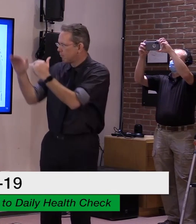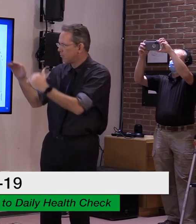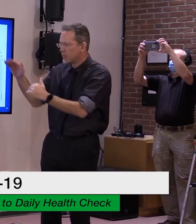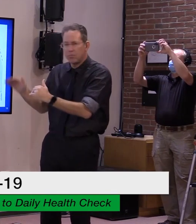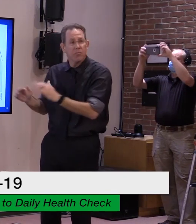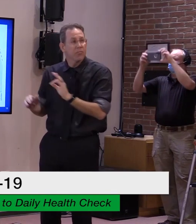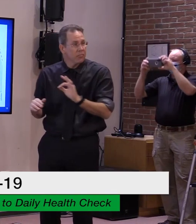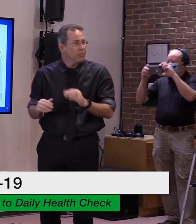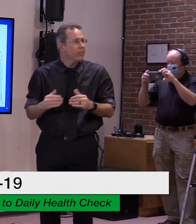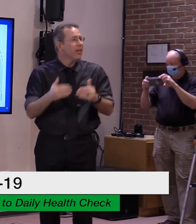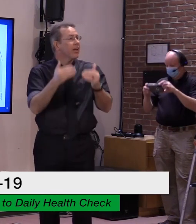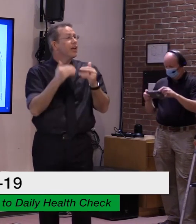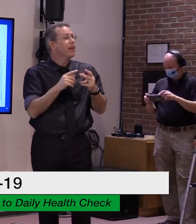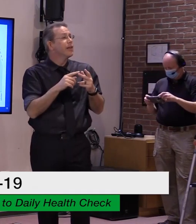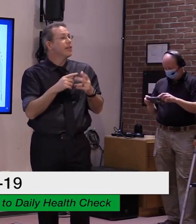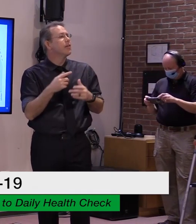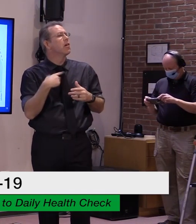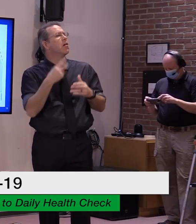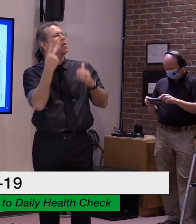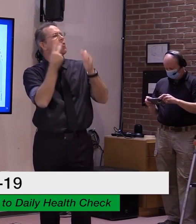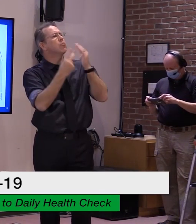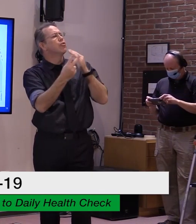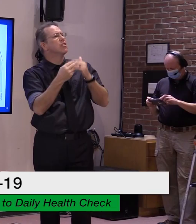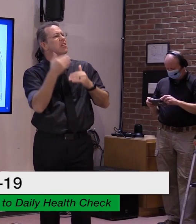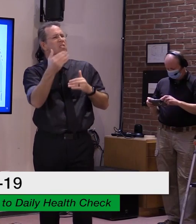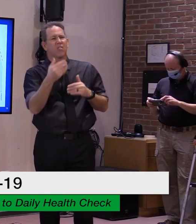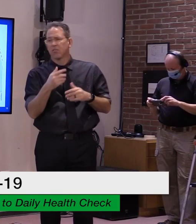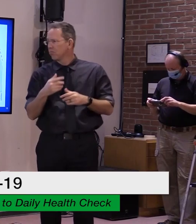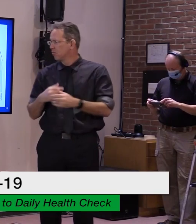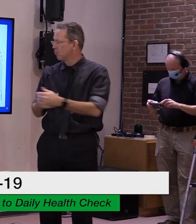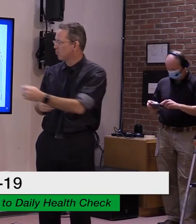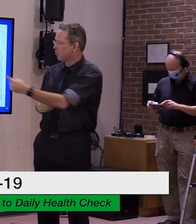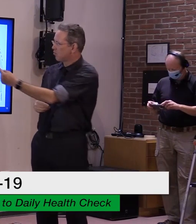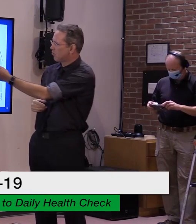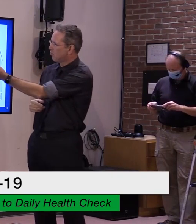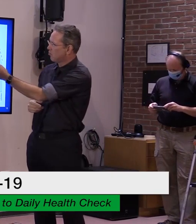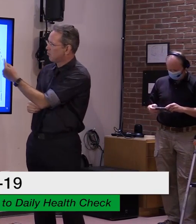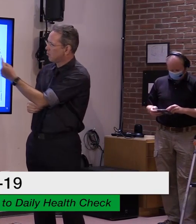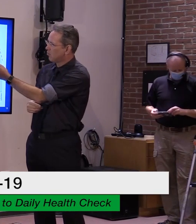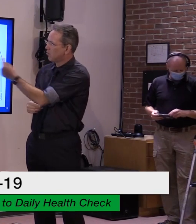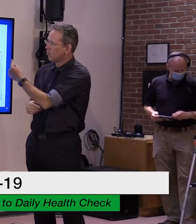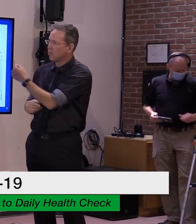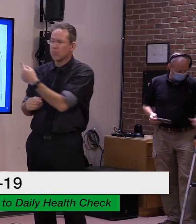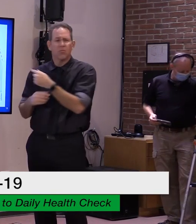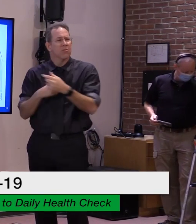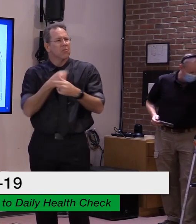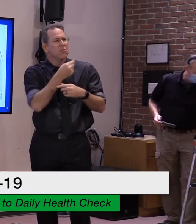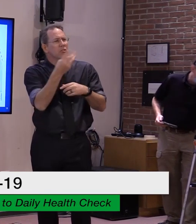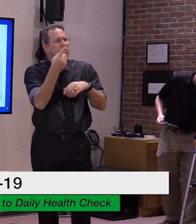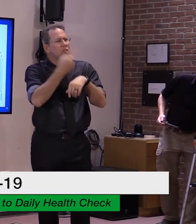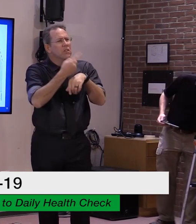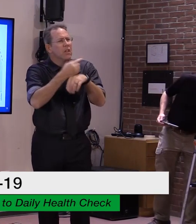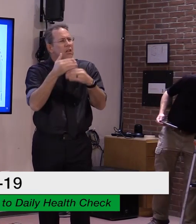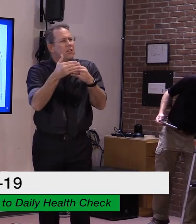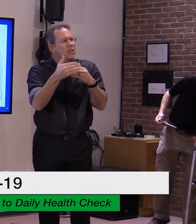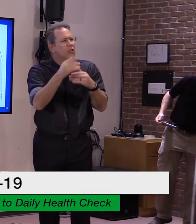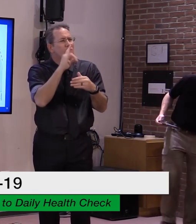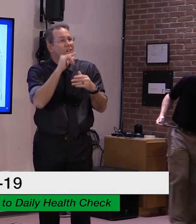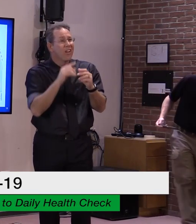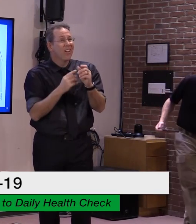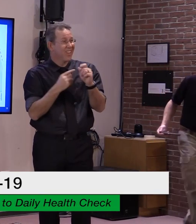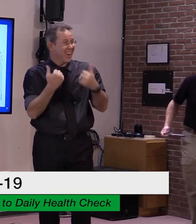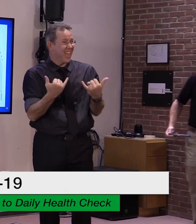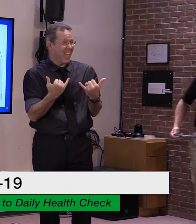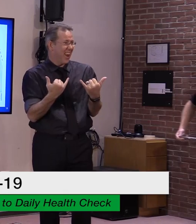similarly looking at our vermont forecast you can see that even though it's trending up still it's not growing as quickly as it was